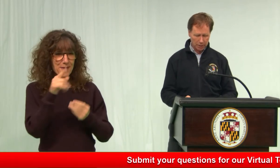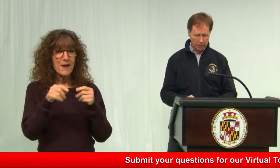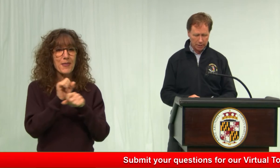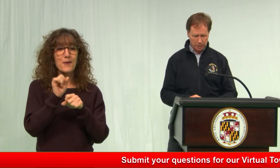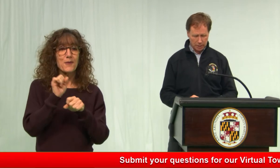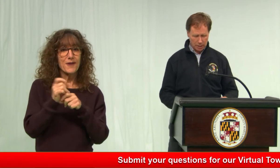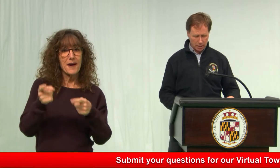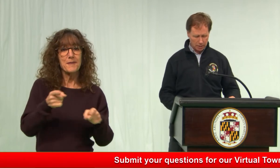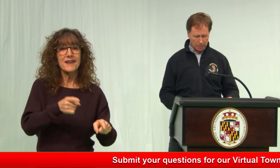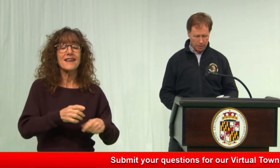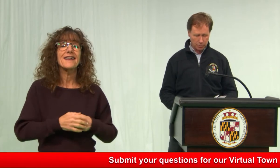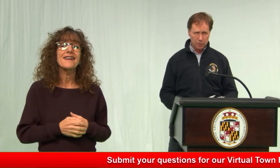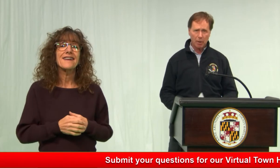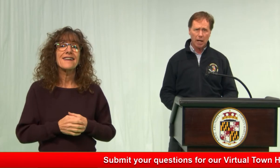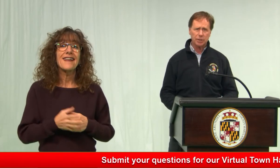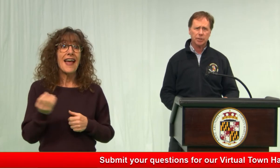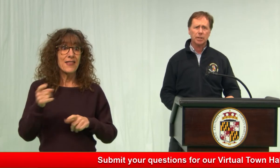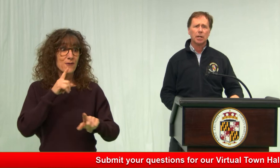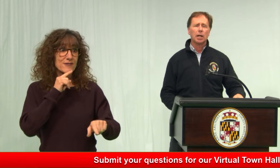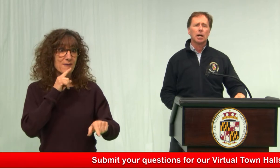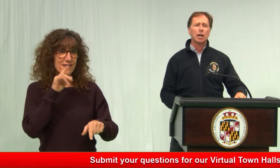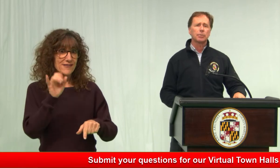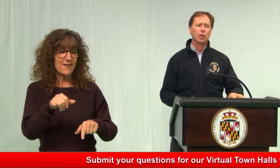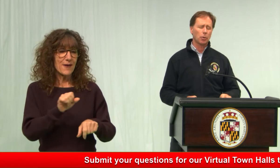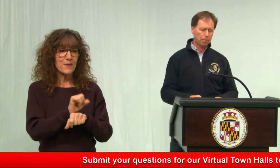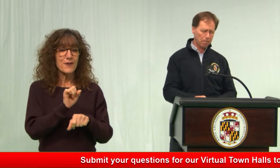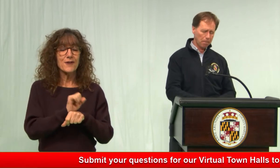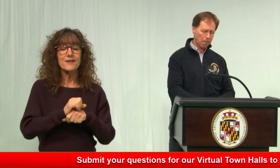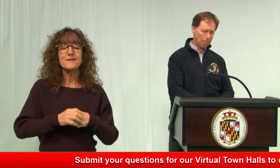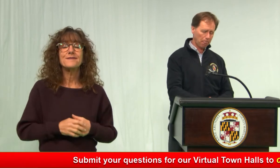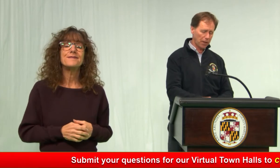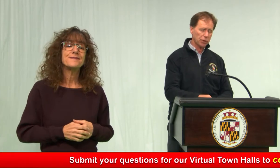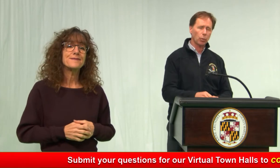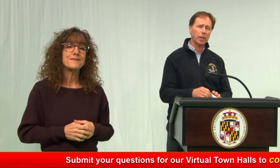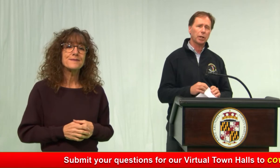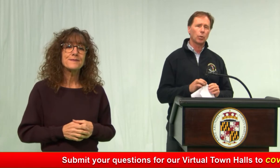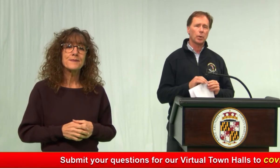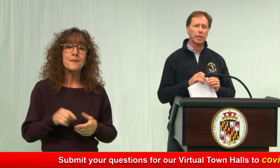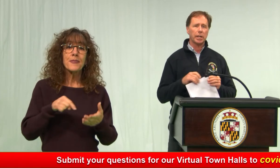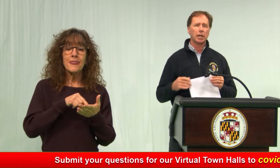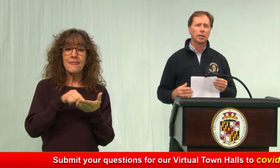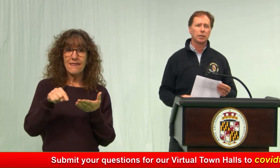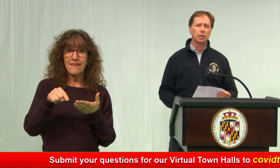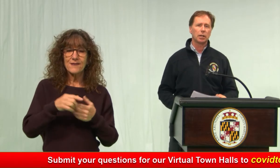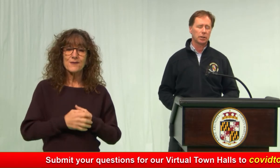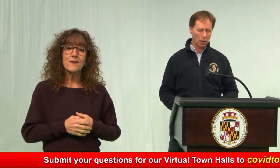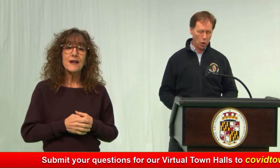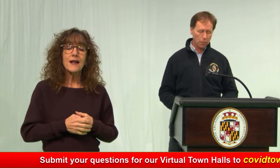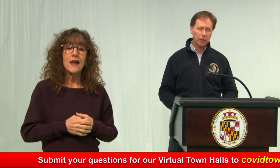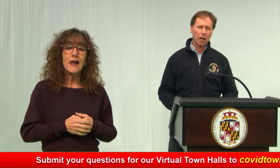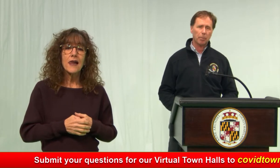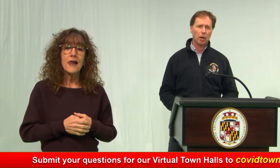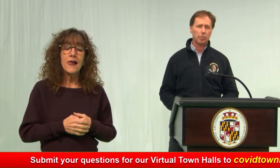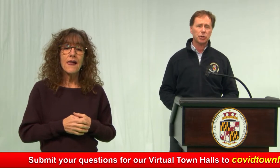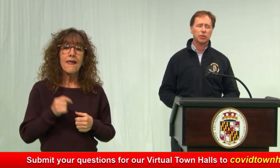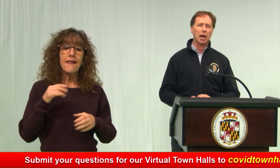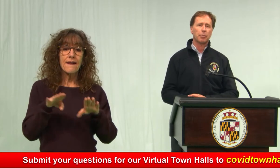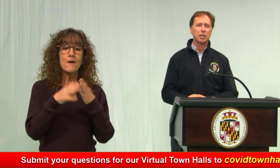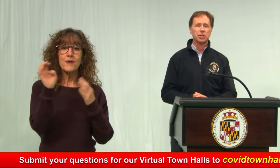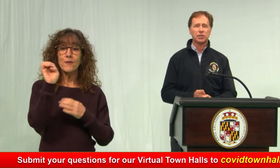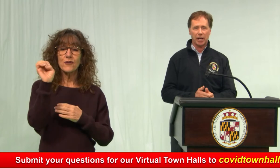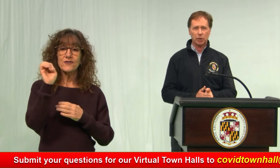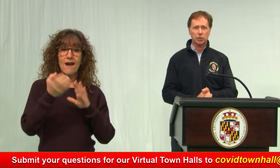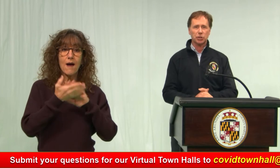work that's being done and the response. So this week, we opened up our